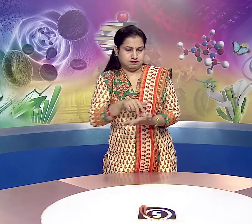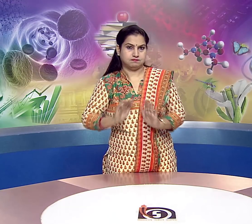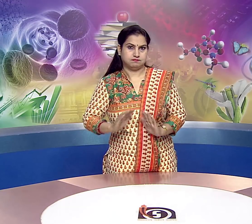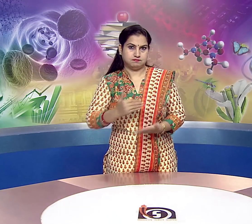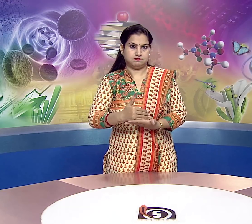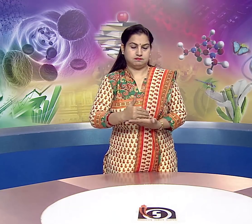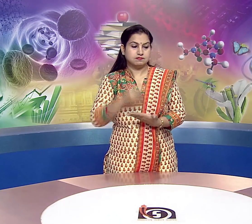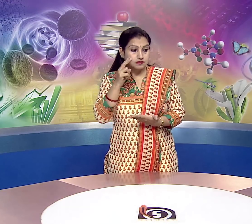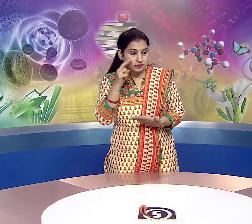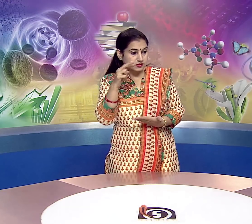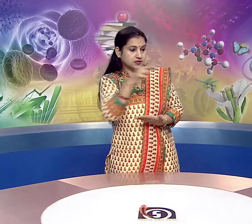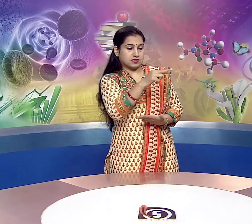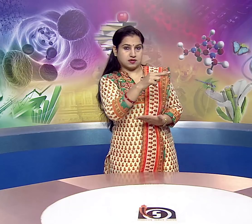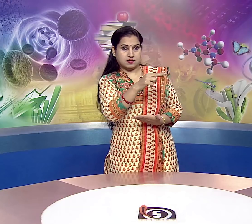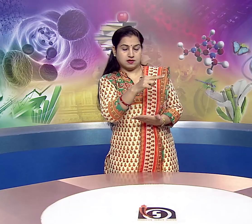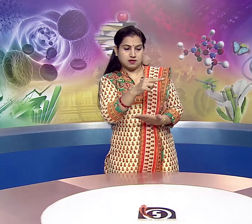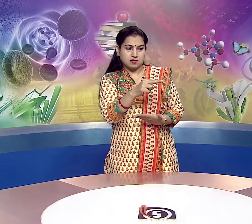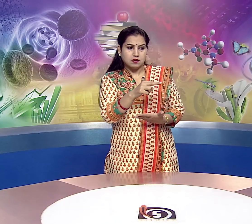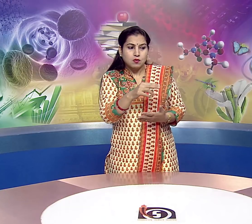to see what he was doing.